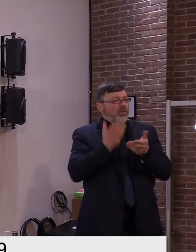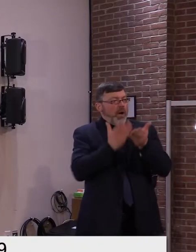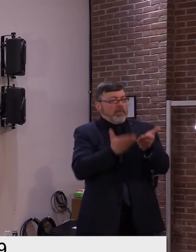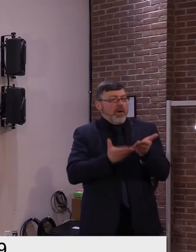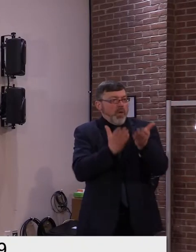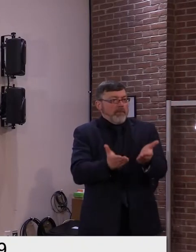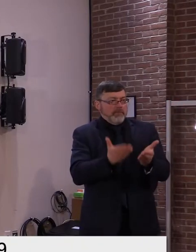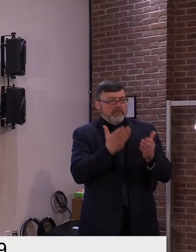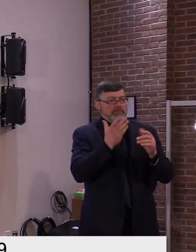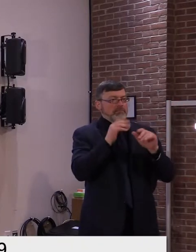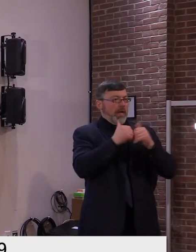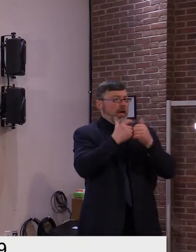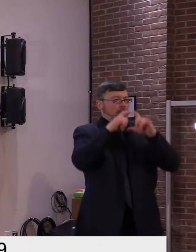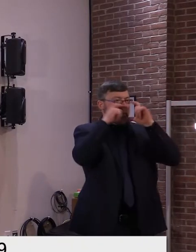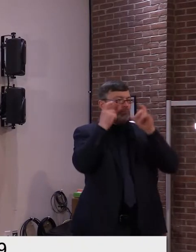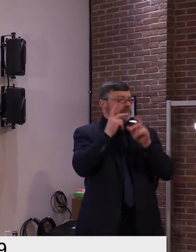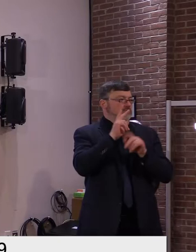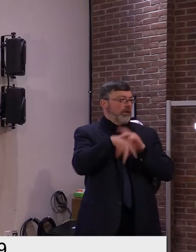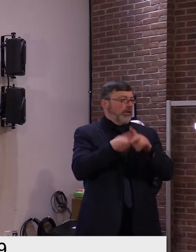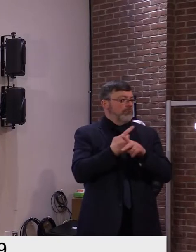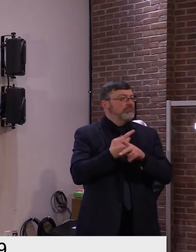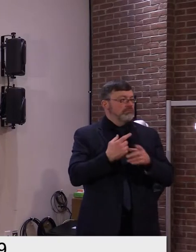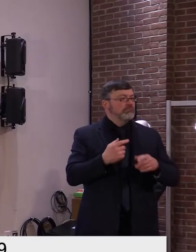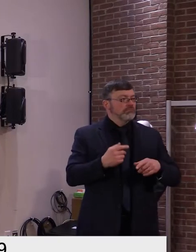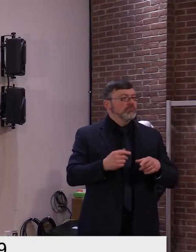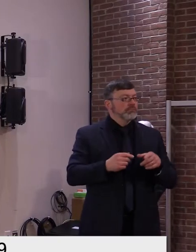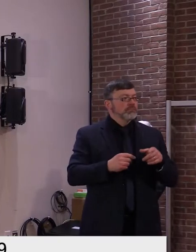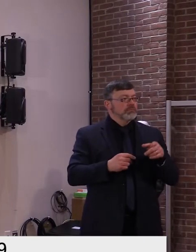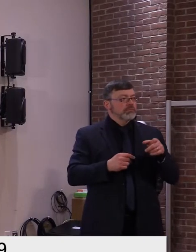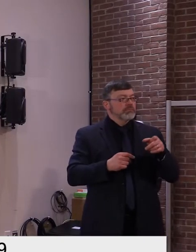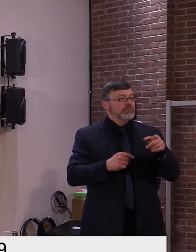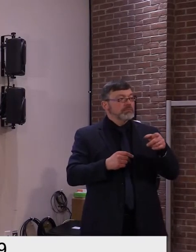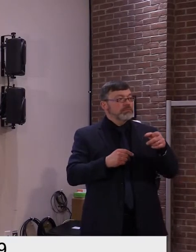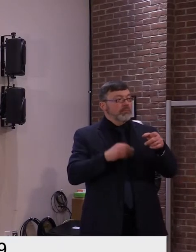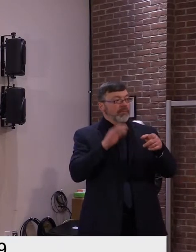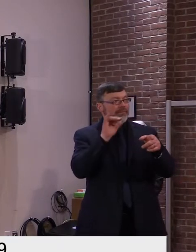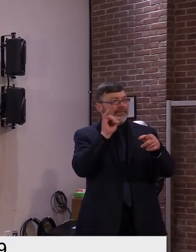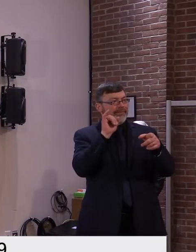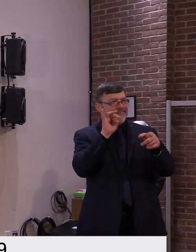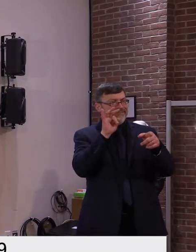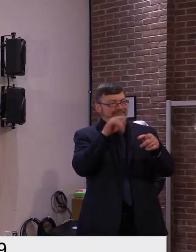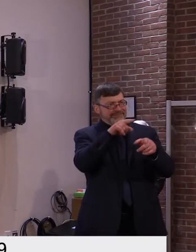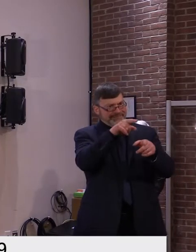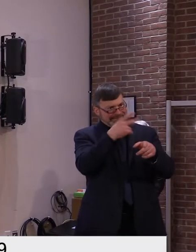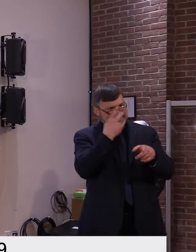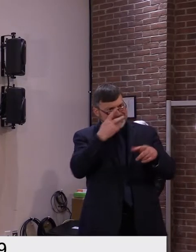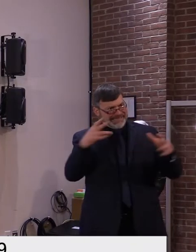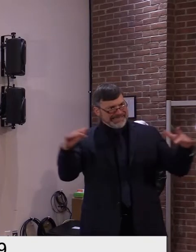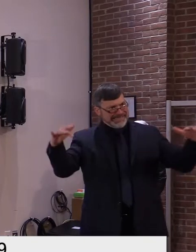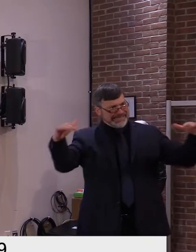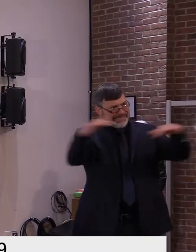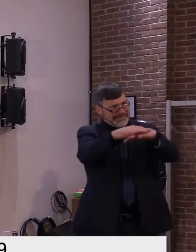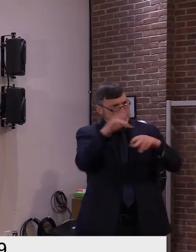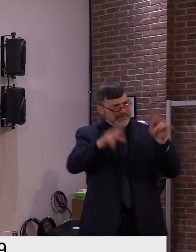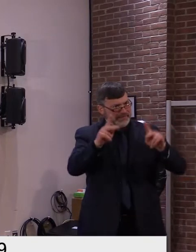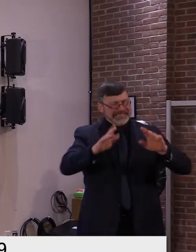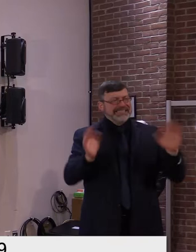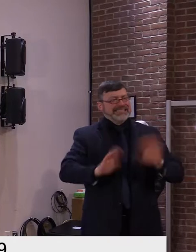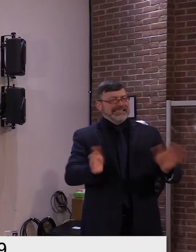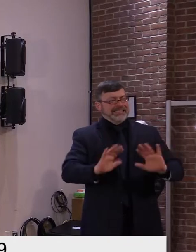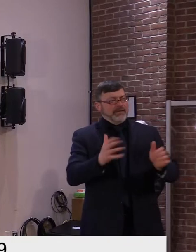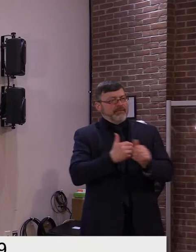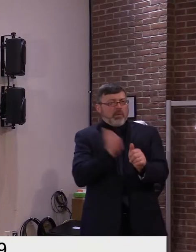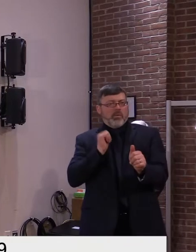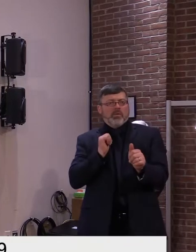can make a big difference for ourselves, our loved ones, and our communities. The variants of concern we